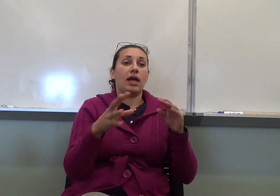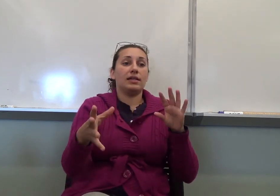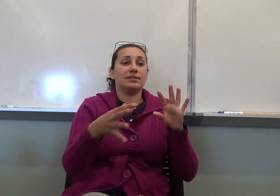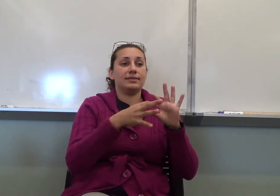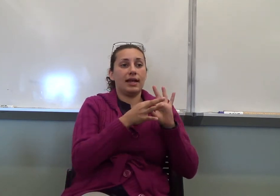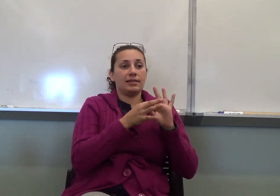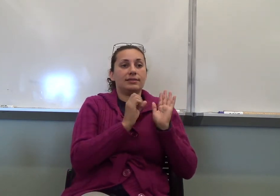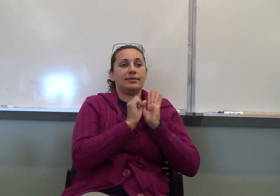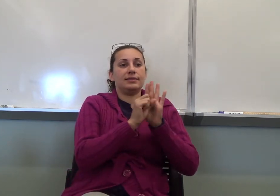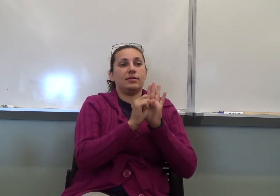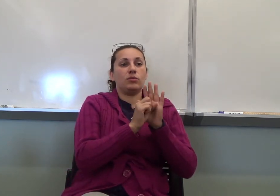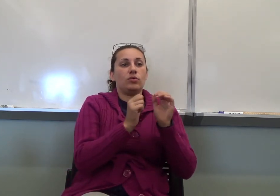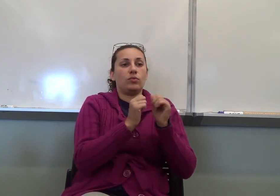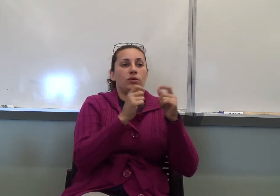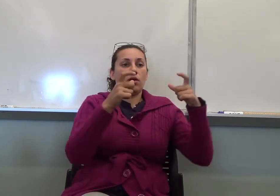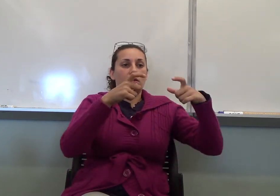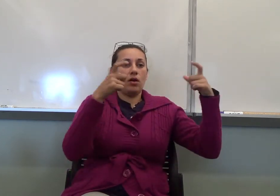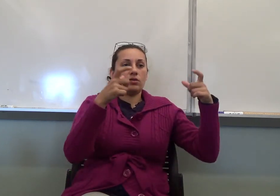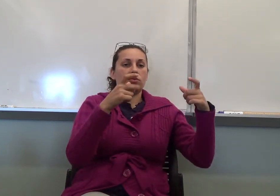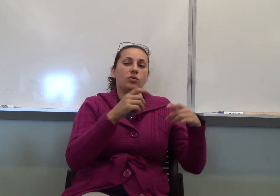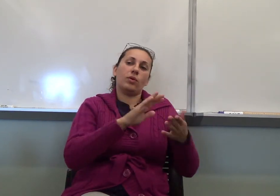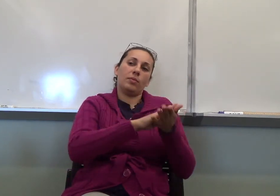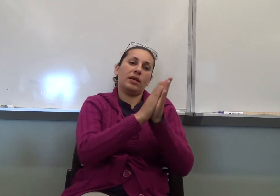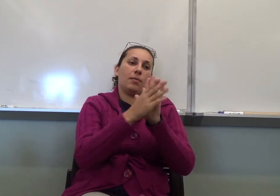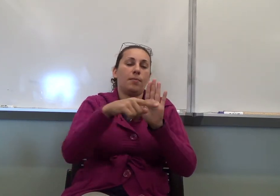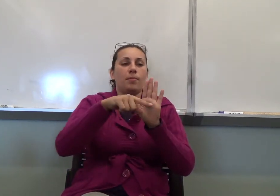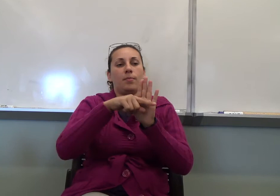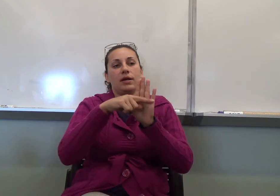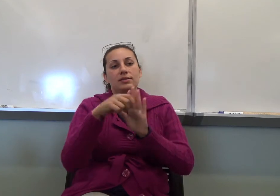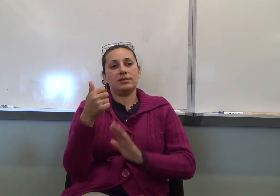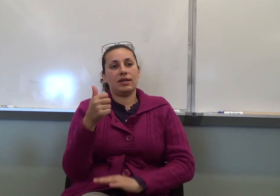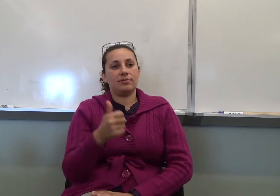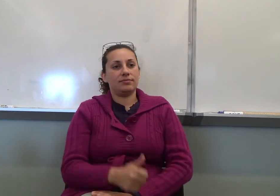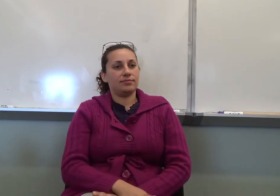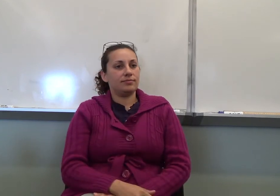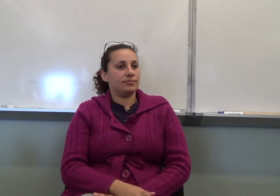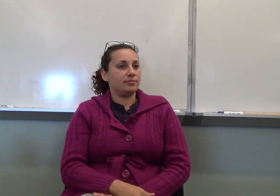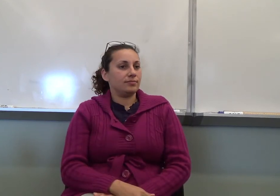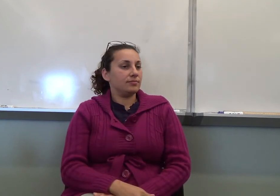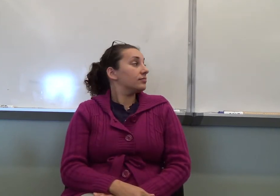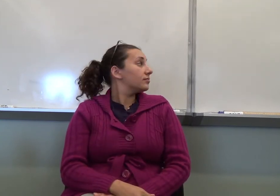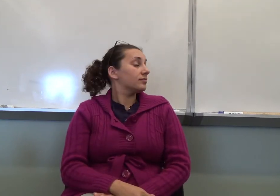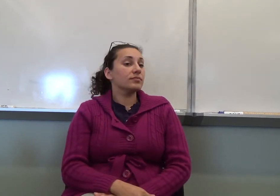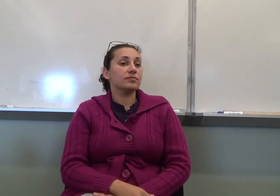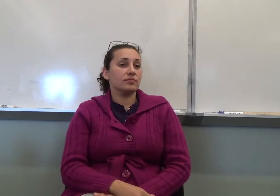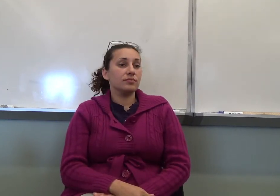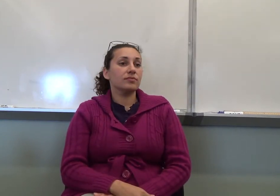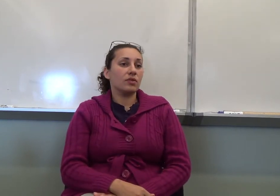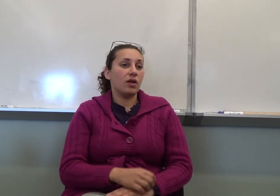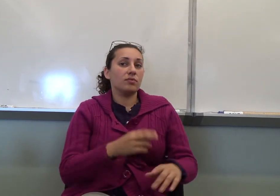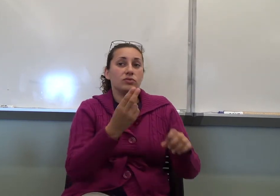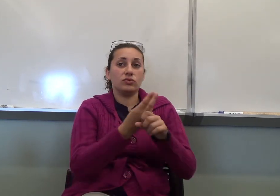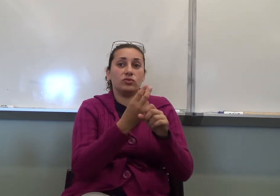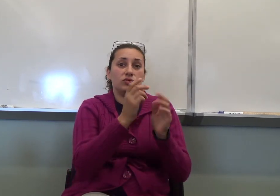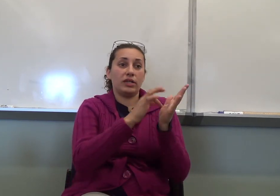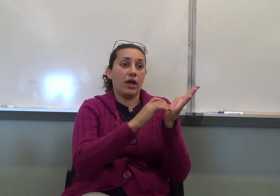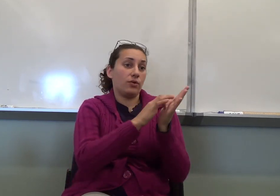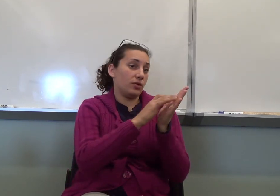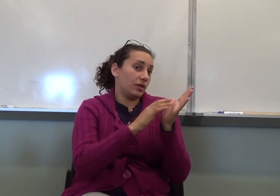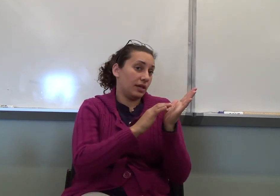with the larger, so it gives minus. Now, if you used your calculator to, change the sign on that,